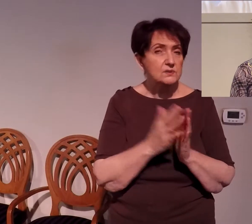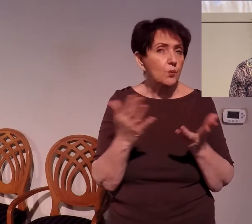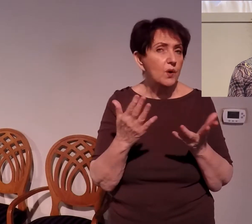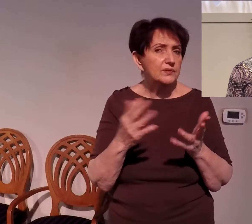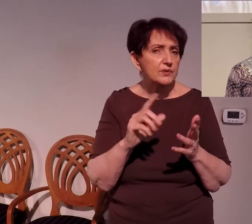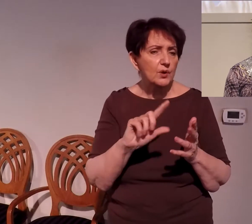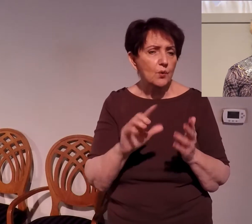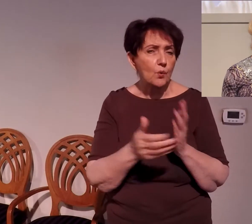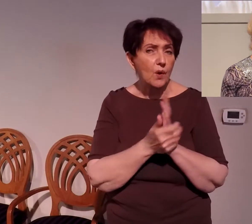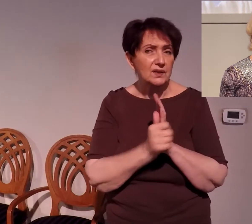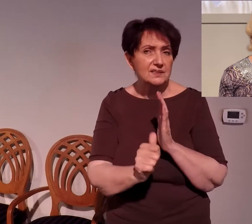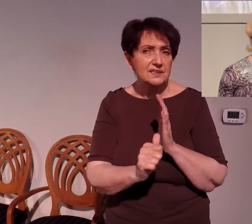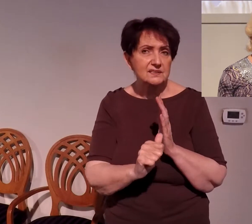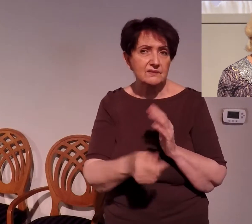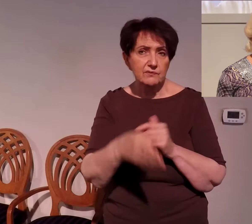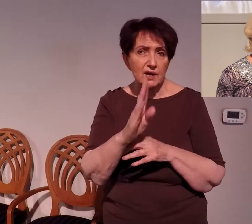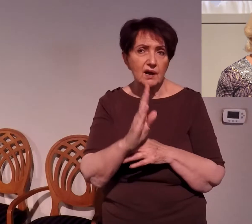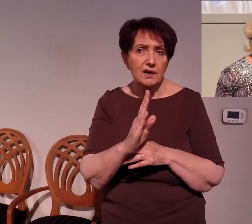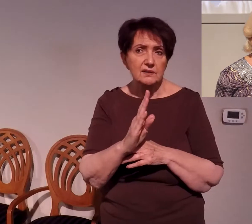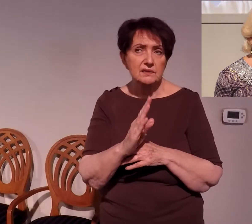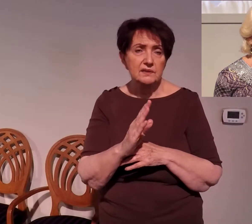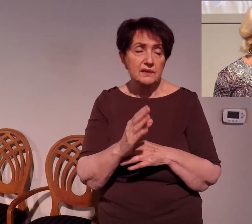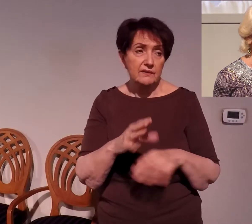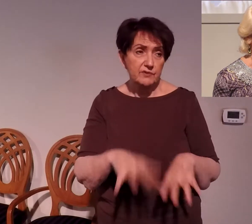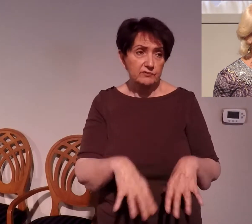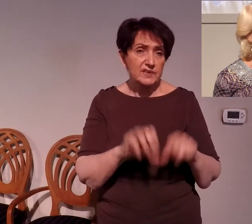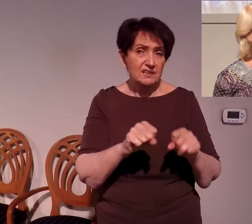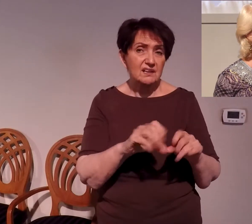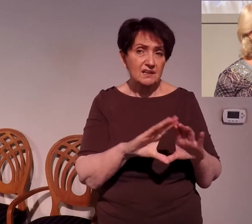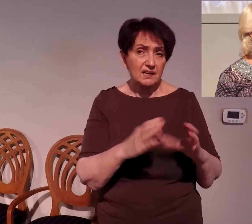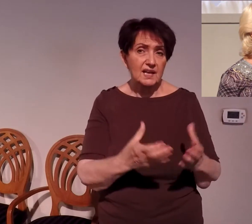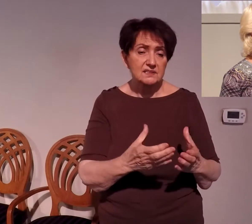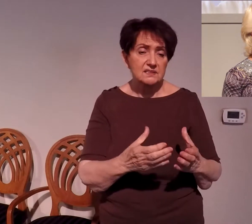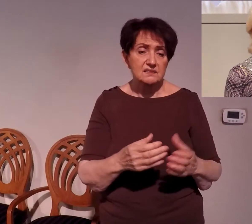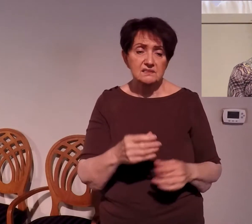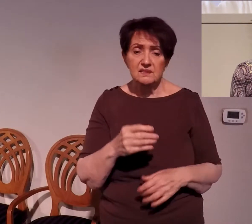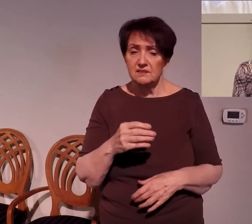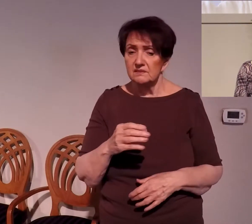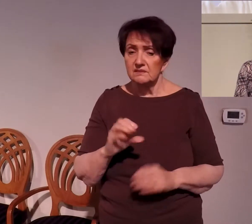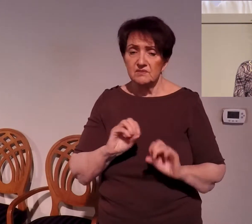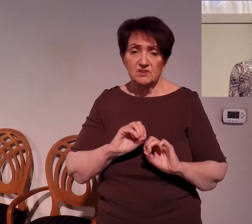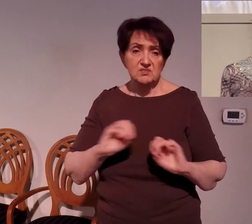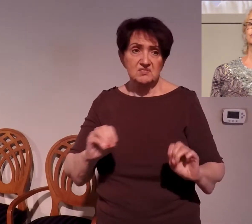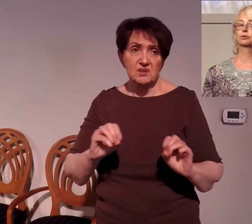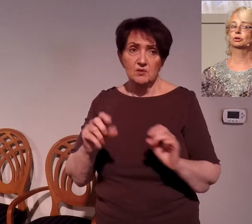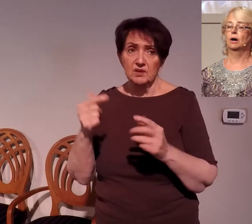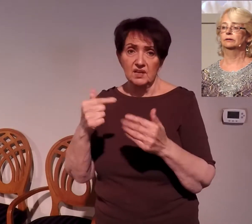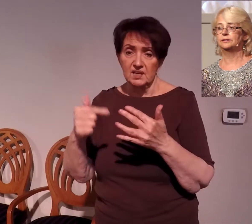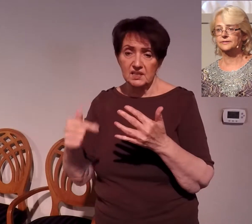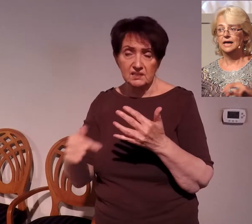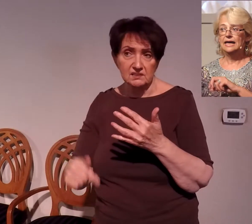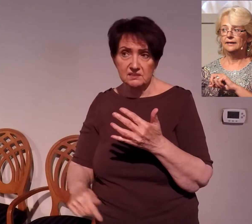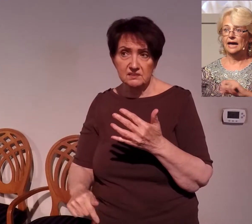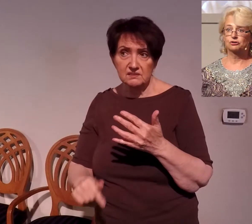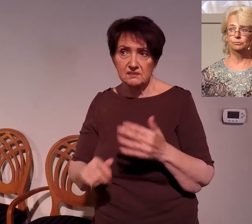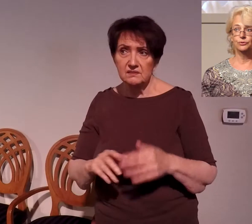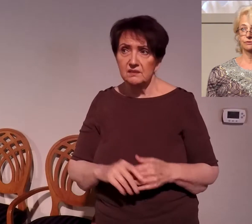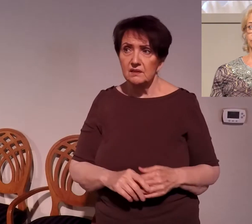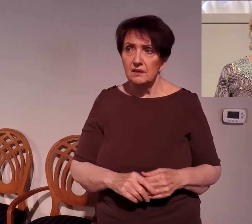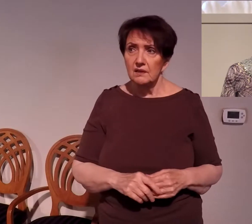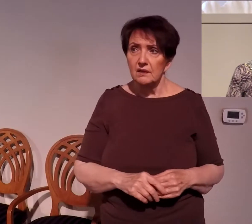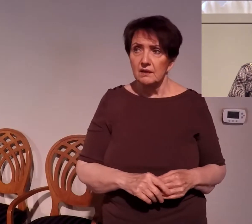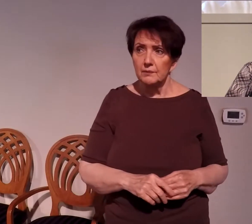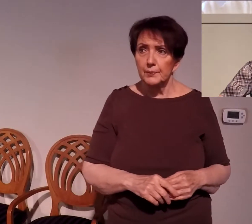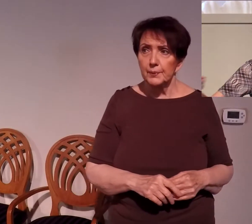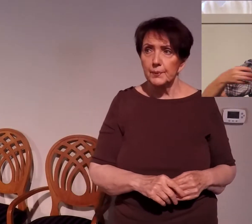qualities of God? And if you've been in any classes, you know that there's no definitive list of universal principles, universal truths, or qualities and attributes